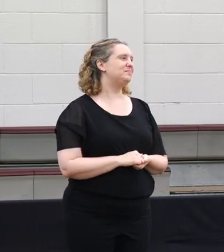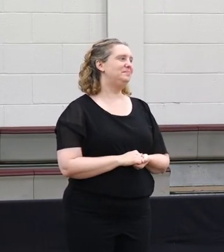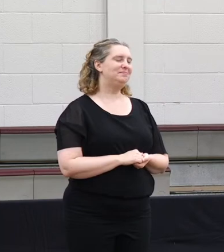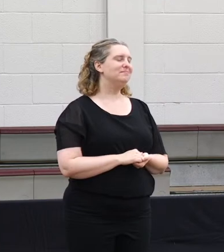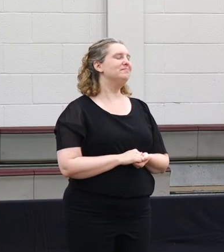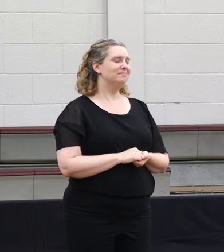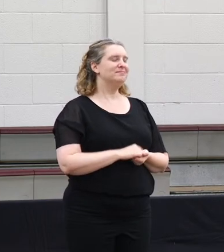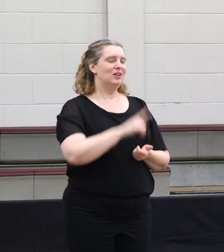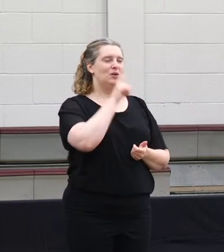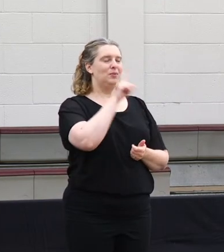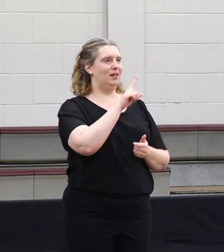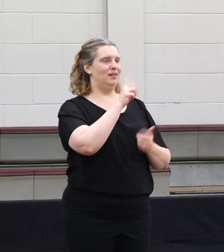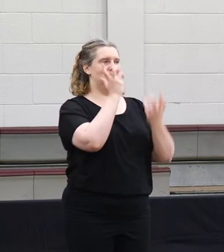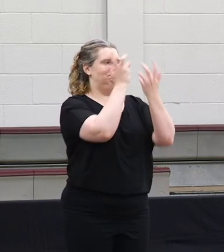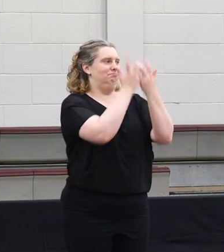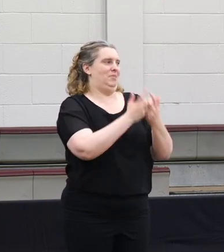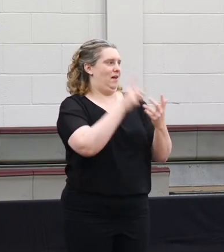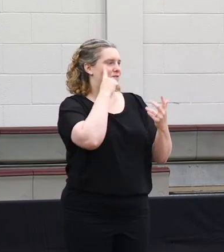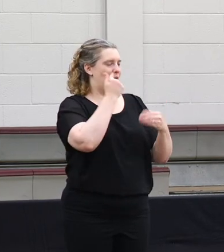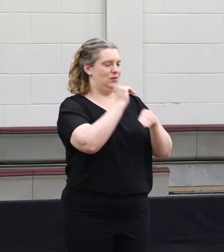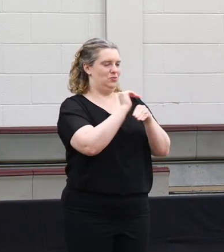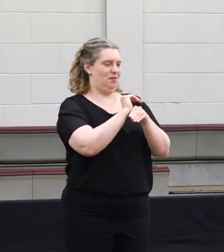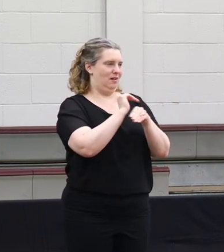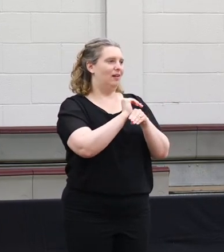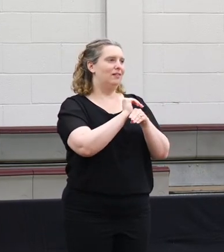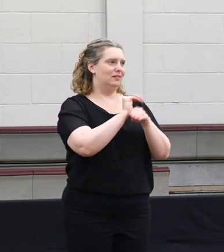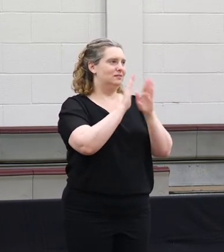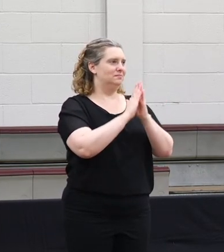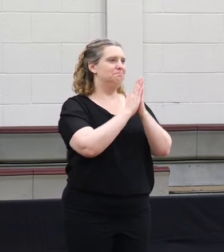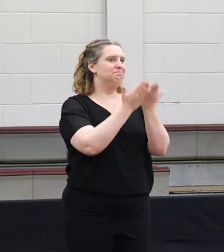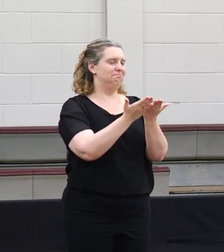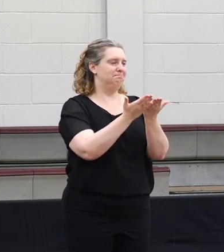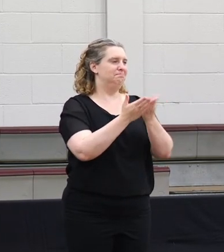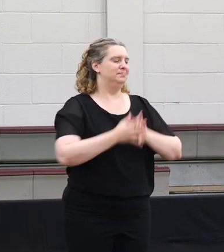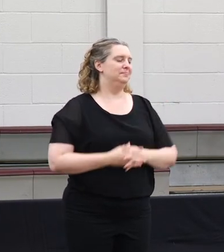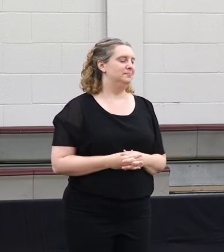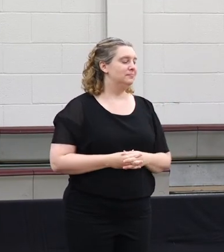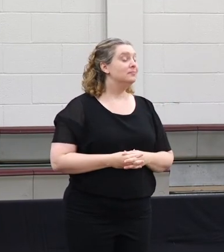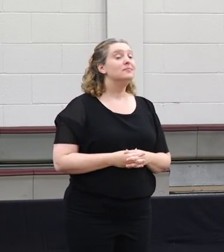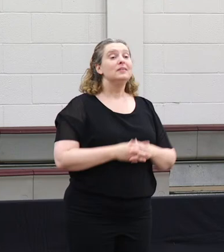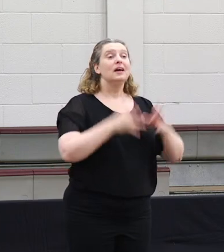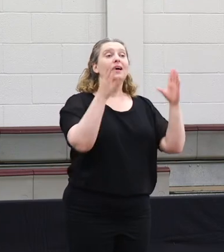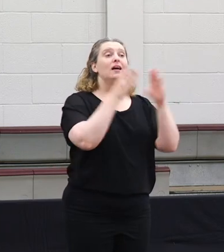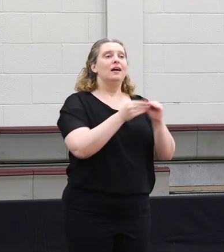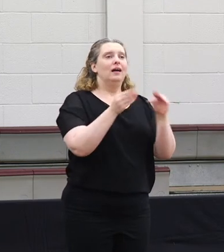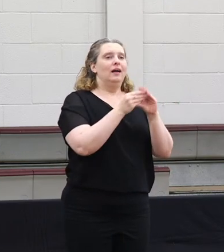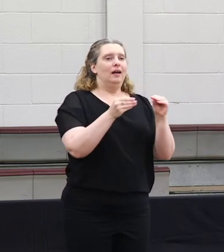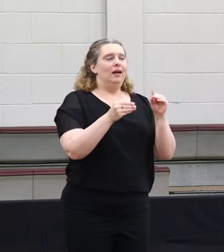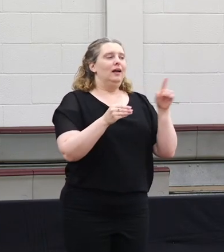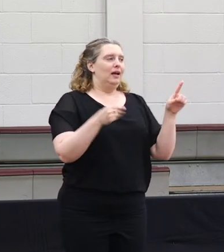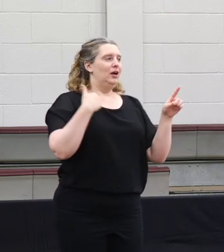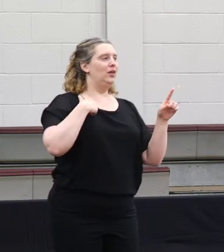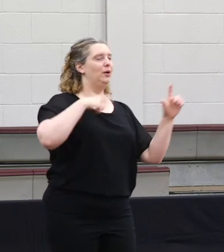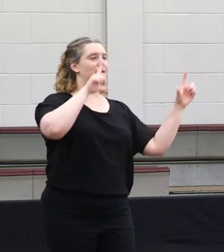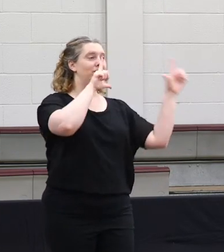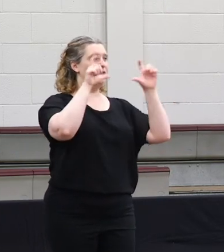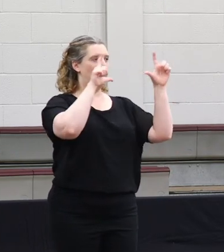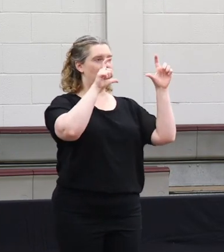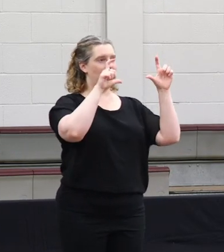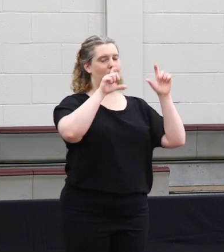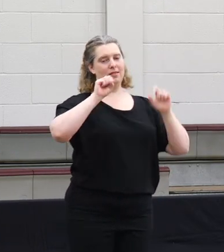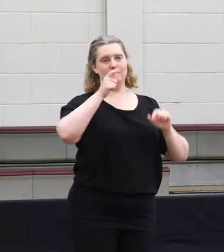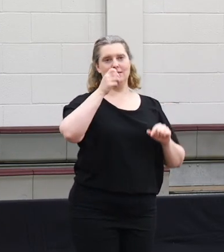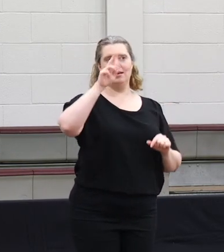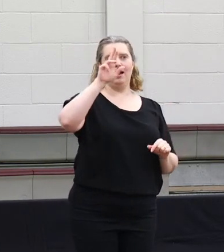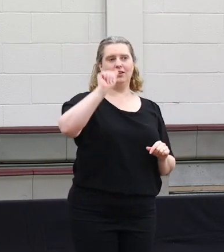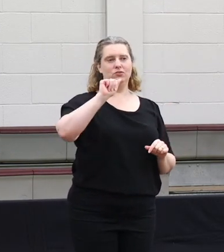Amazing work, and so incredibly fitting for tonight's program. I have to say that it was based on a nice photograph that Mr. Sinatra